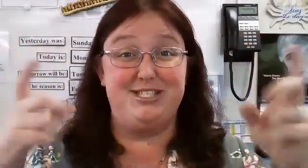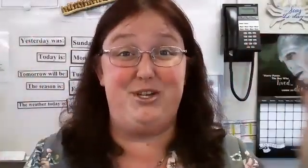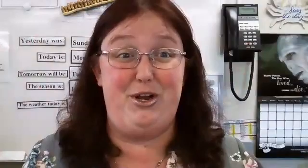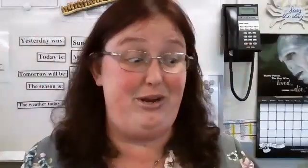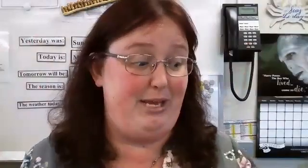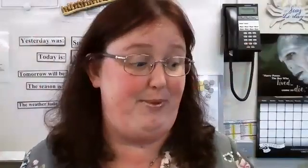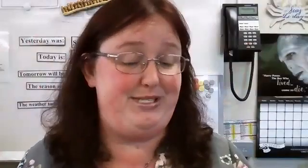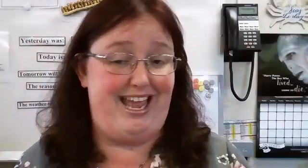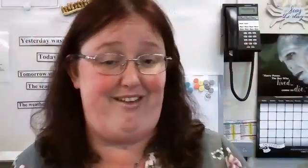ask you to do to keep you safe.